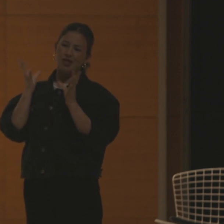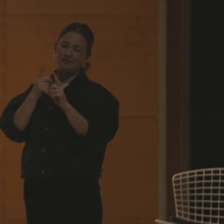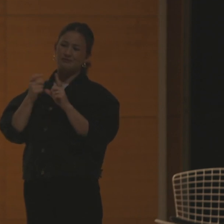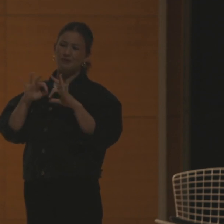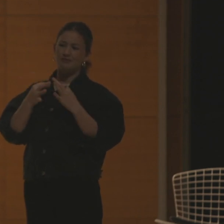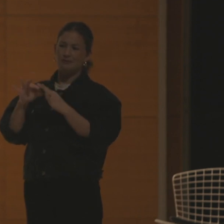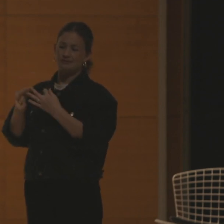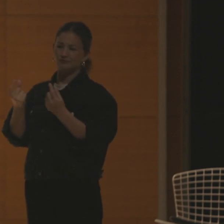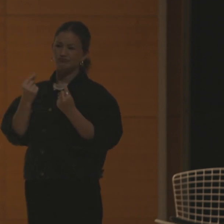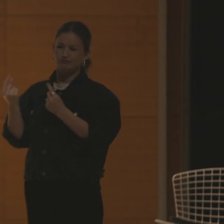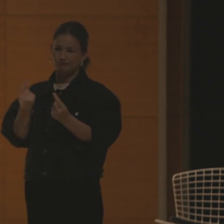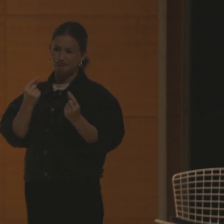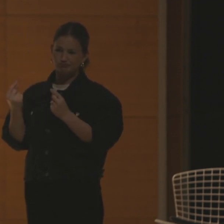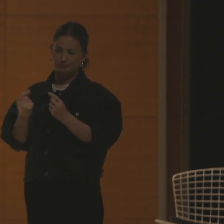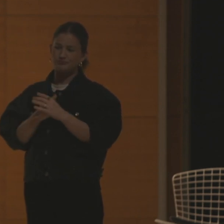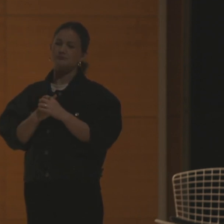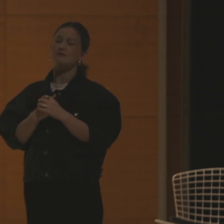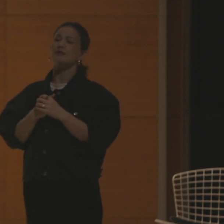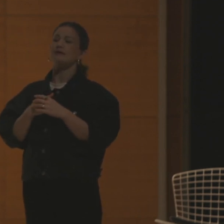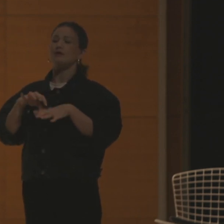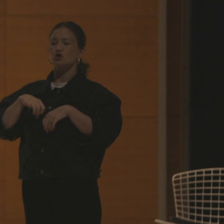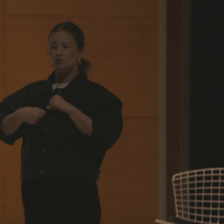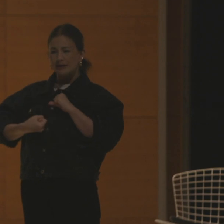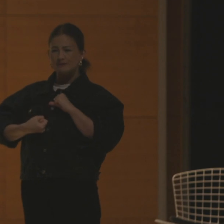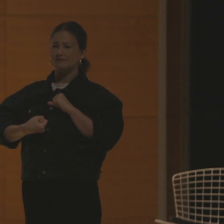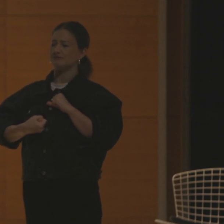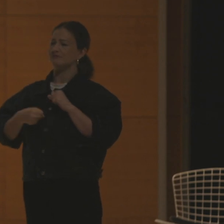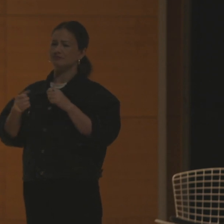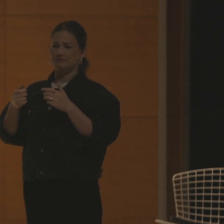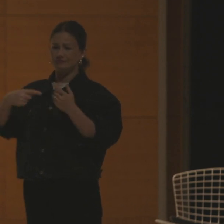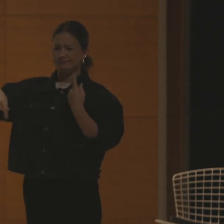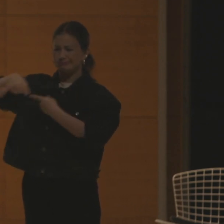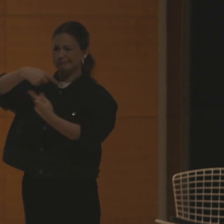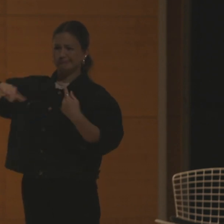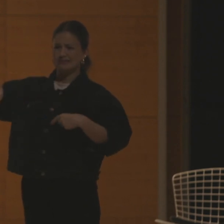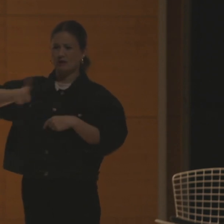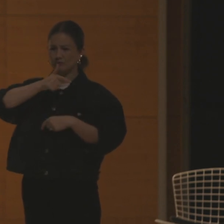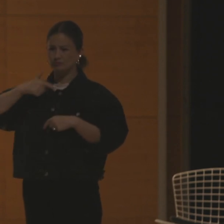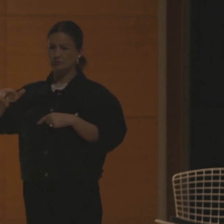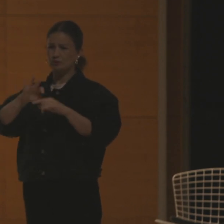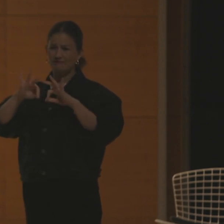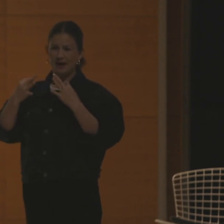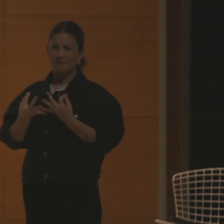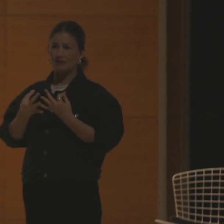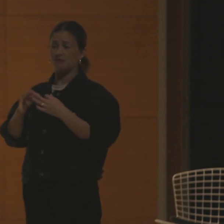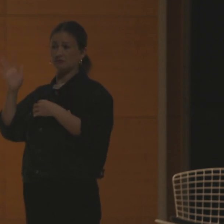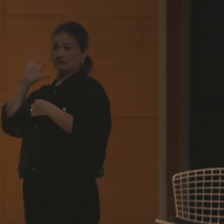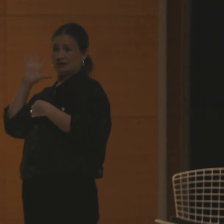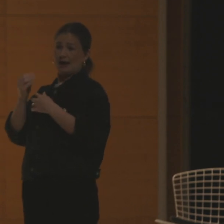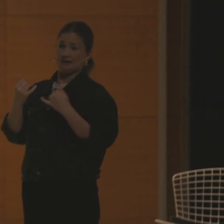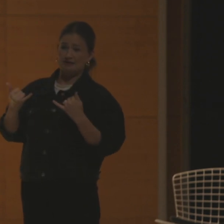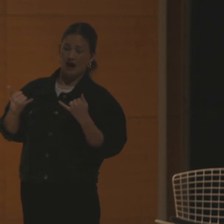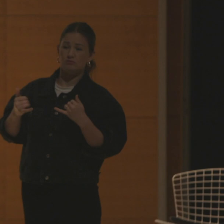body to body. Grief cycles through Dee's family, fresh and ancient, and so do jokes and